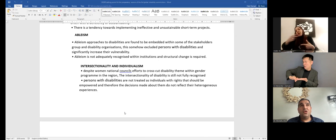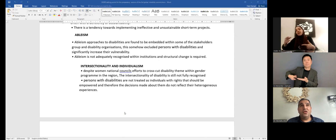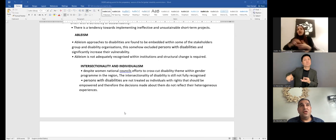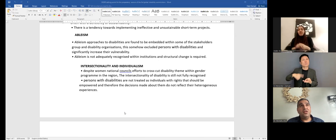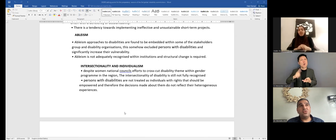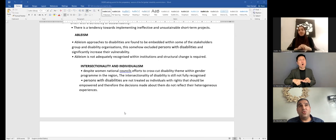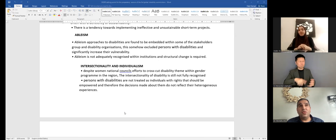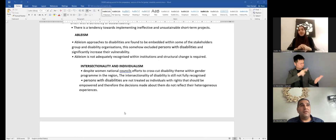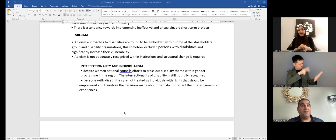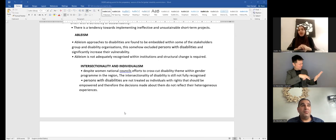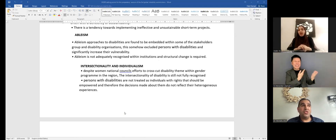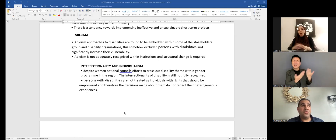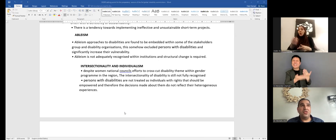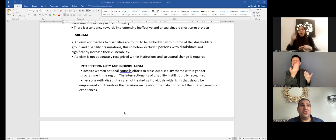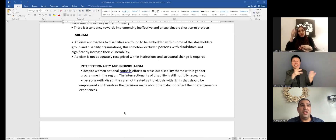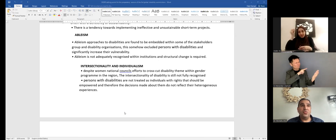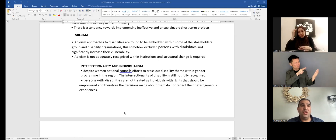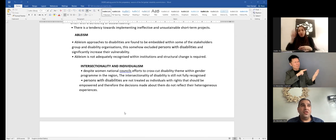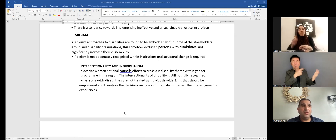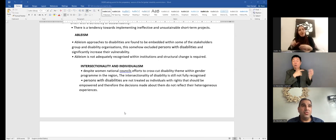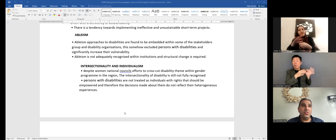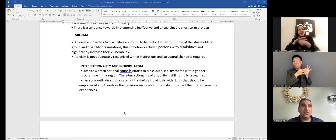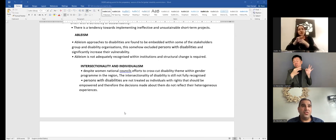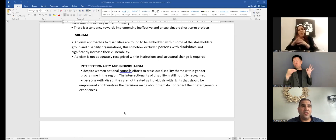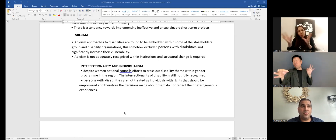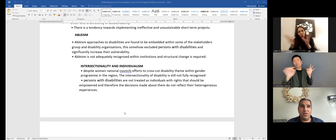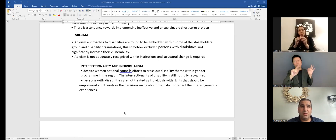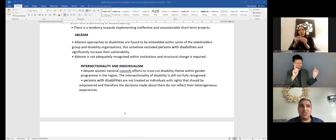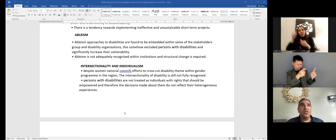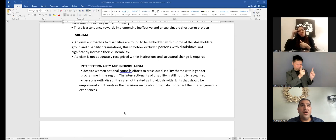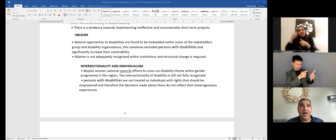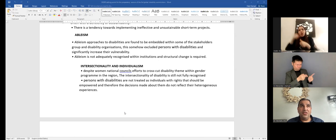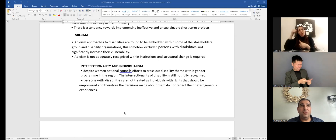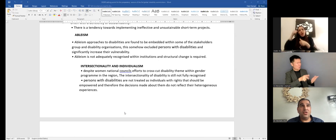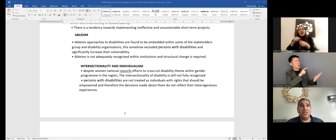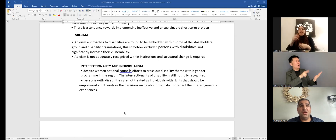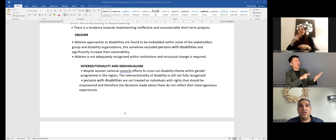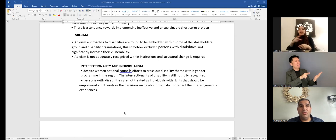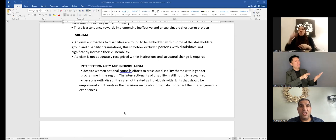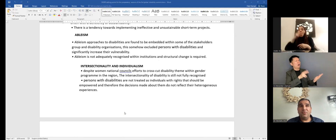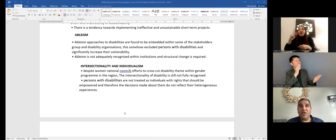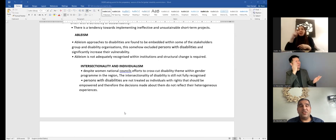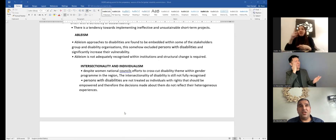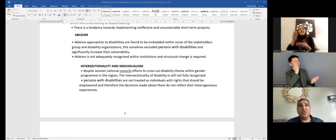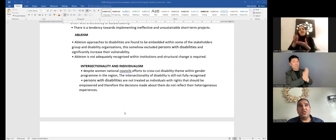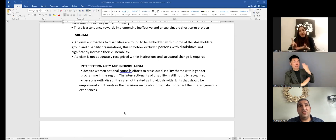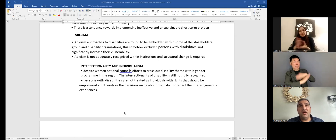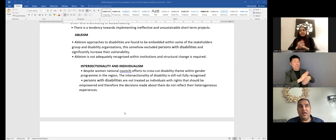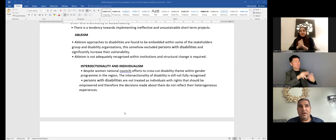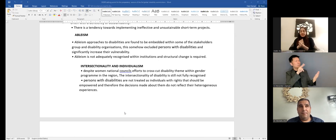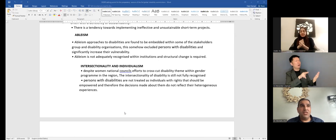language is all measures that we lose in the Arab world, and definitely which